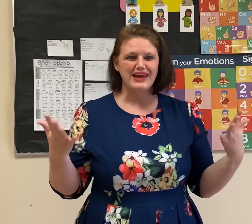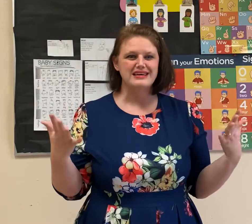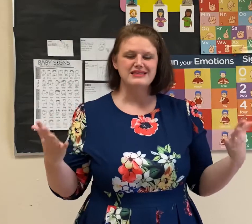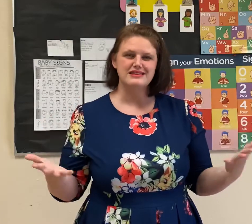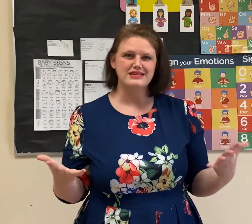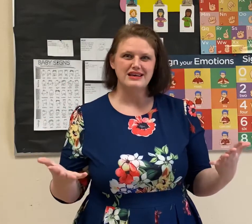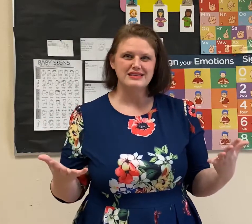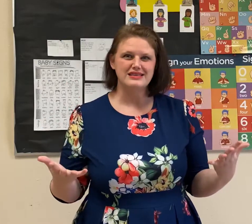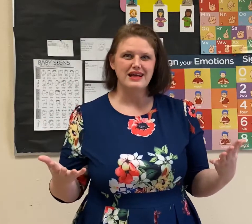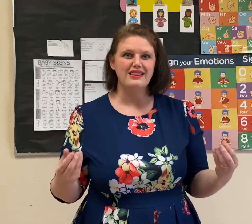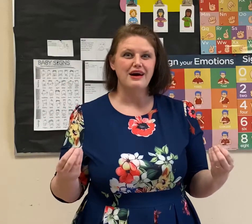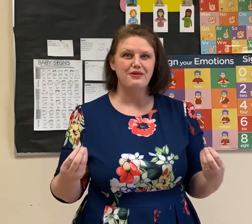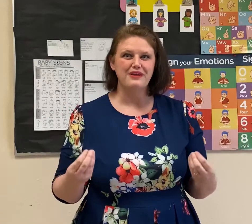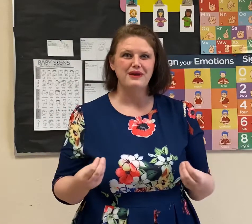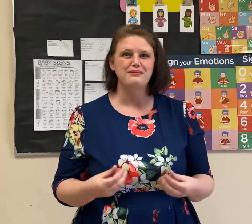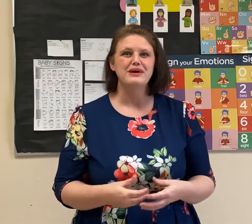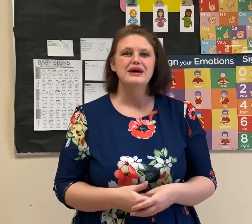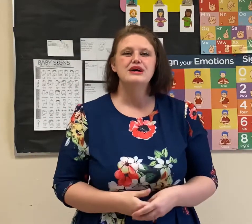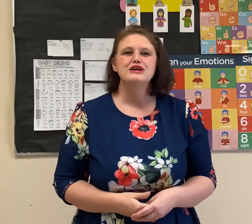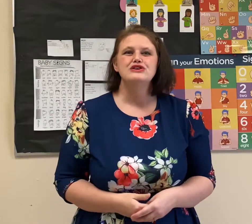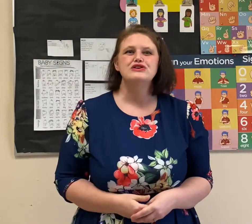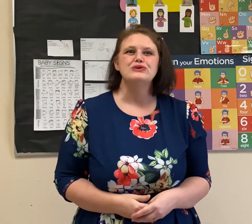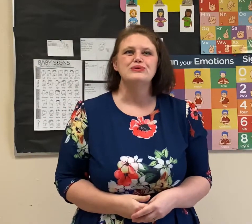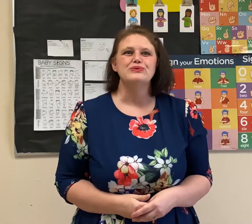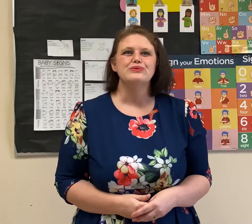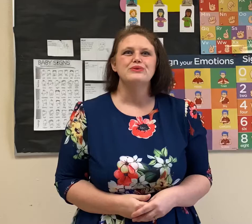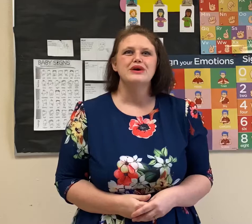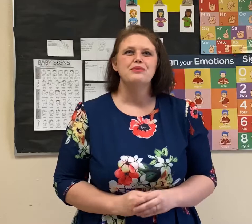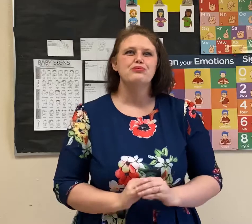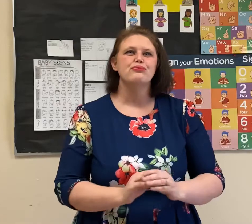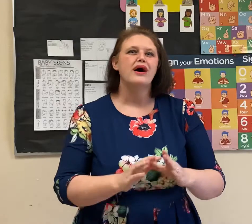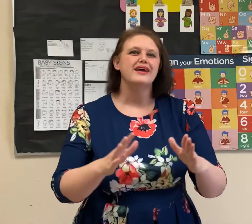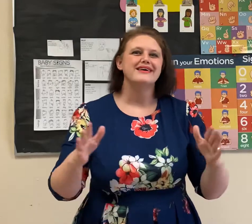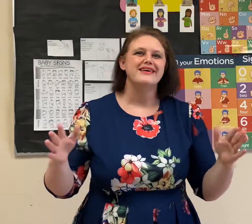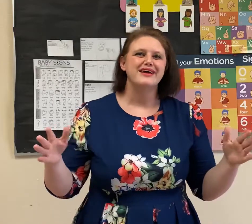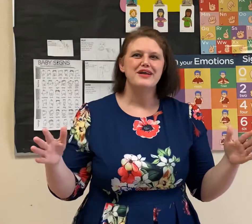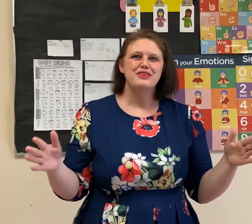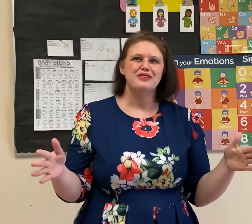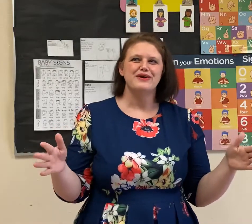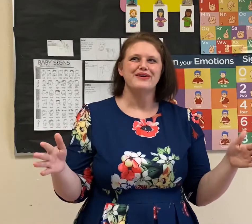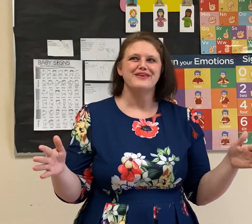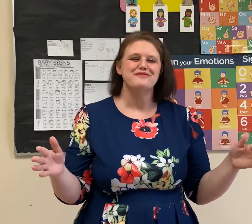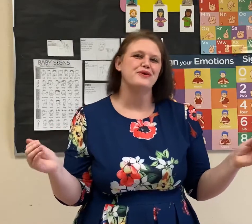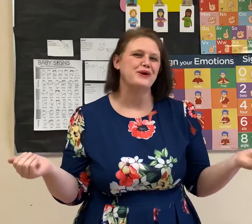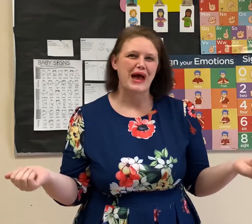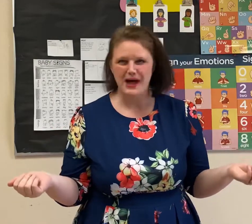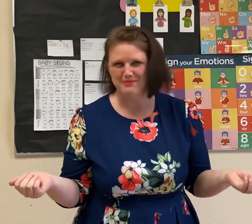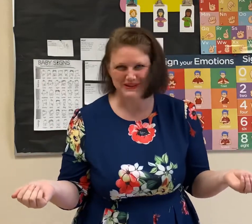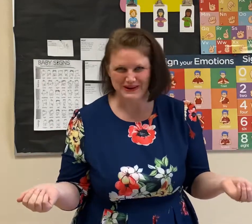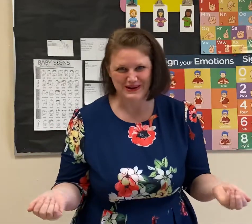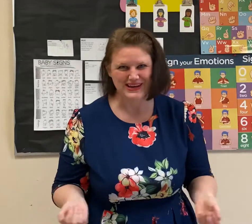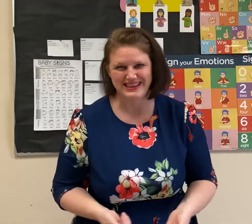ASL signs allow them to broaden their vocabulary in the